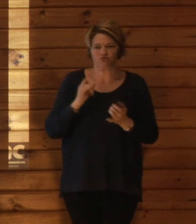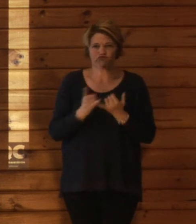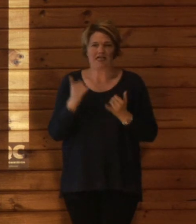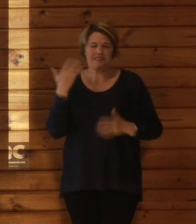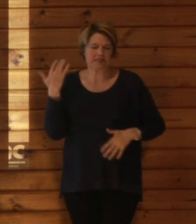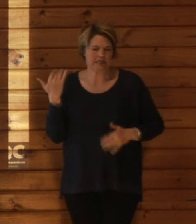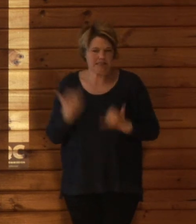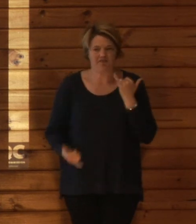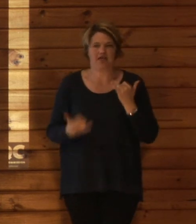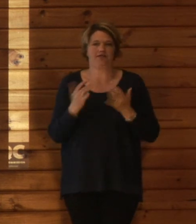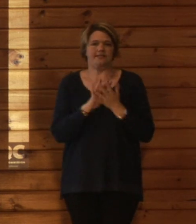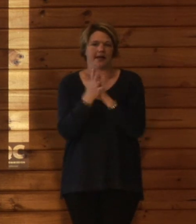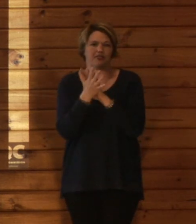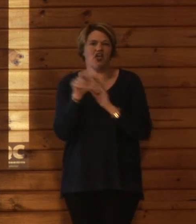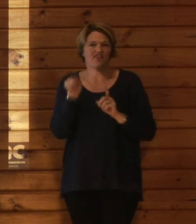means.